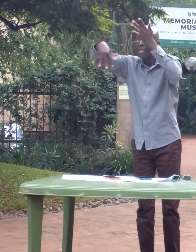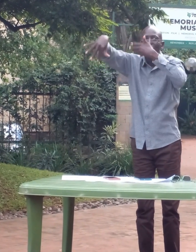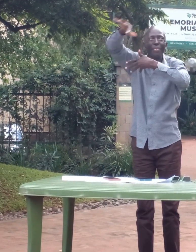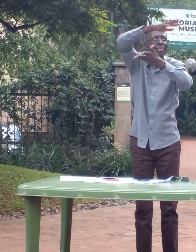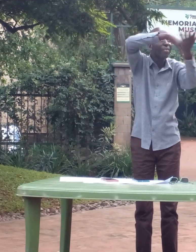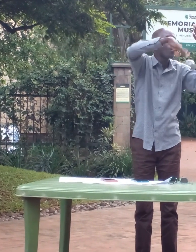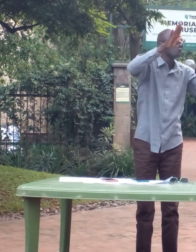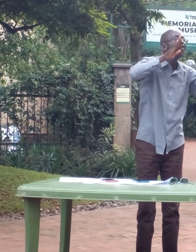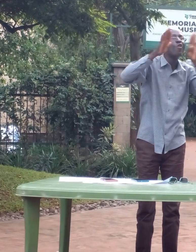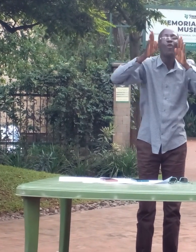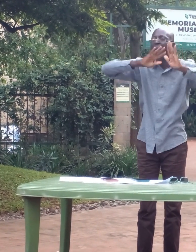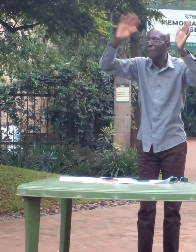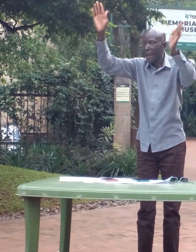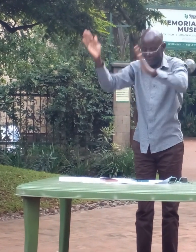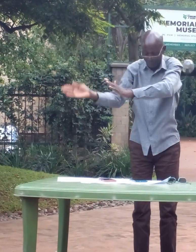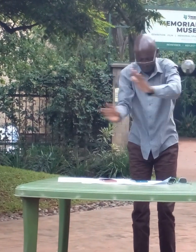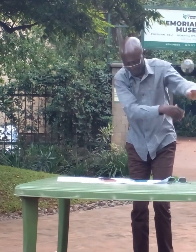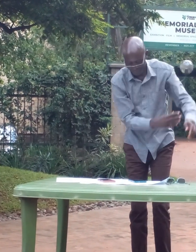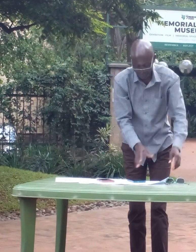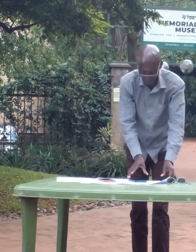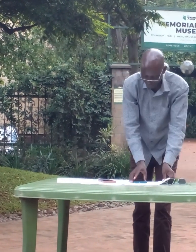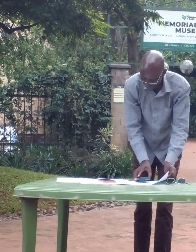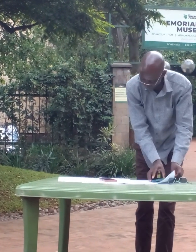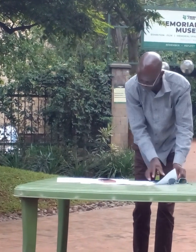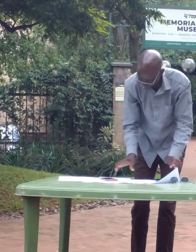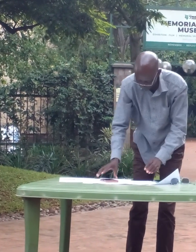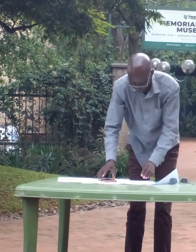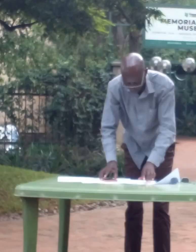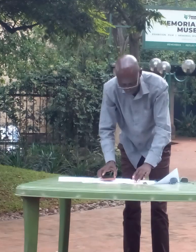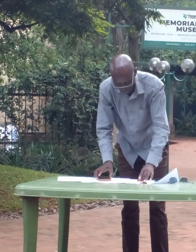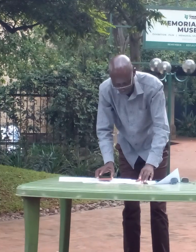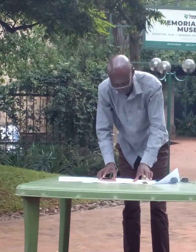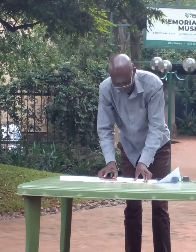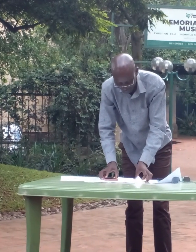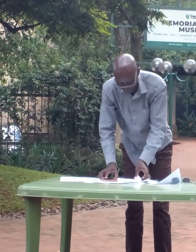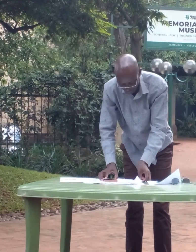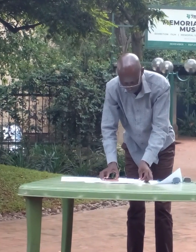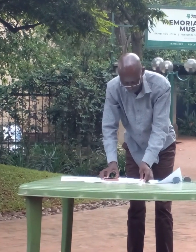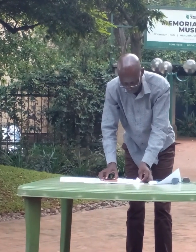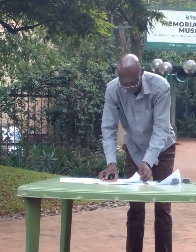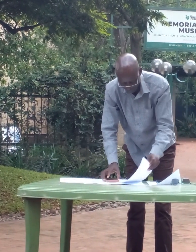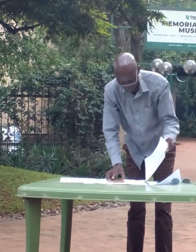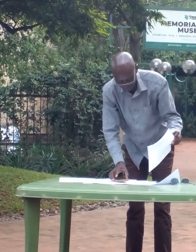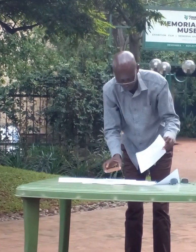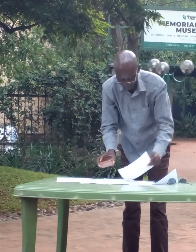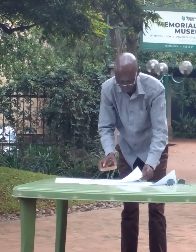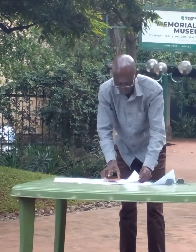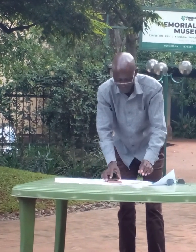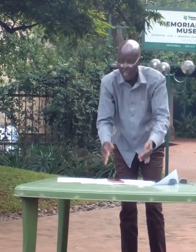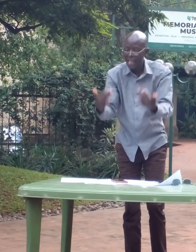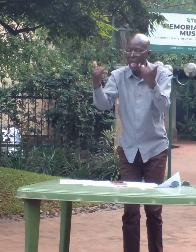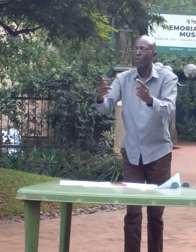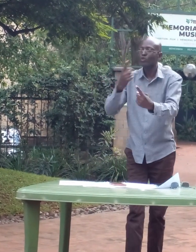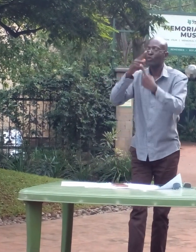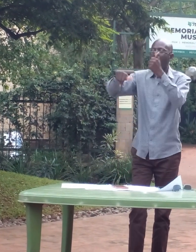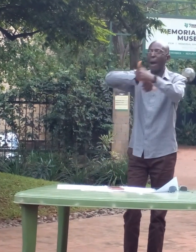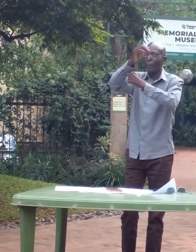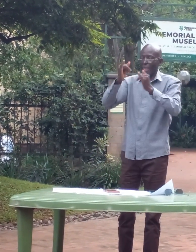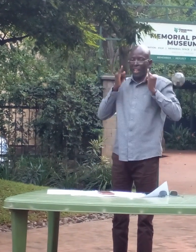clear. I don't want to hear from gossip, some negative whatever it is here. Now,